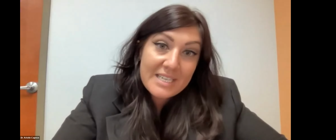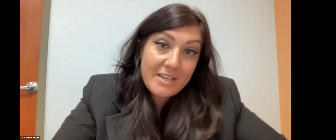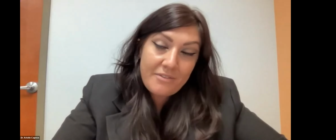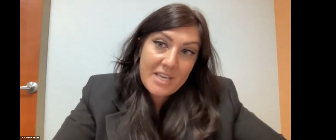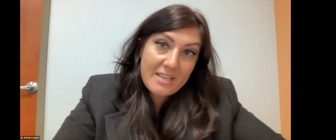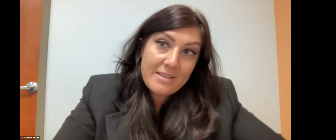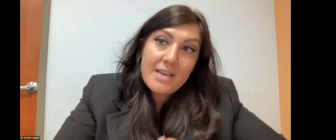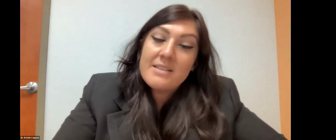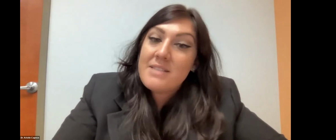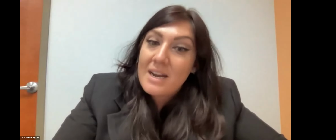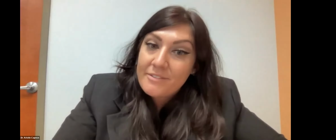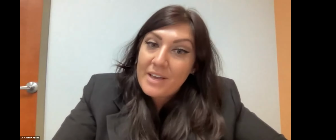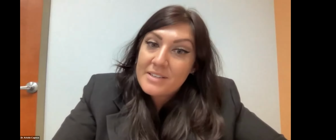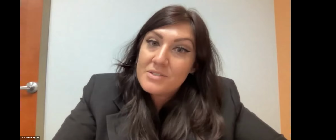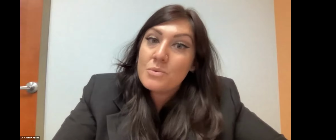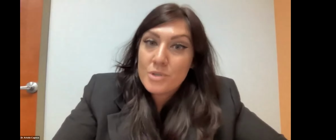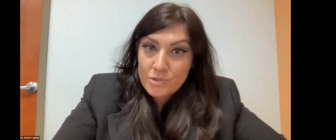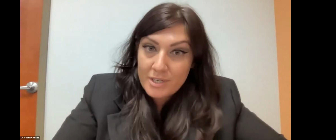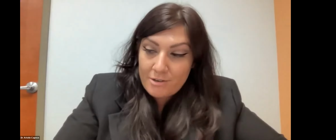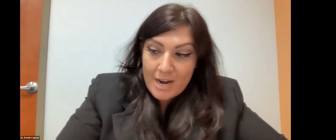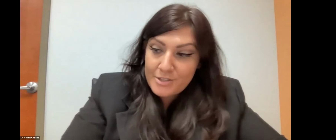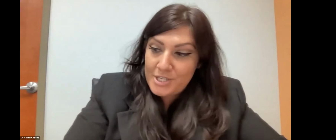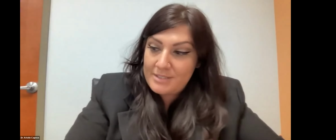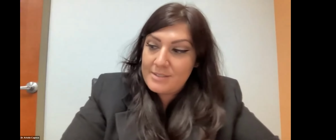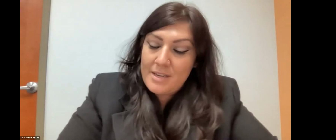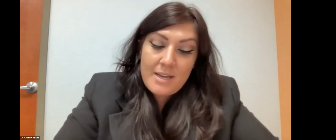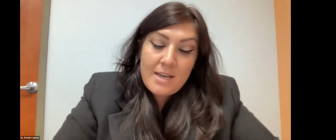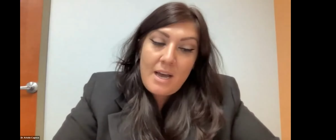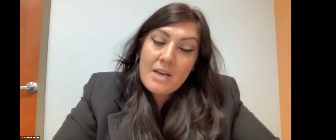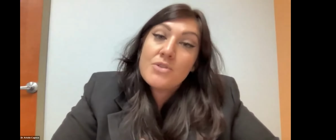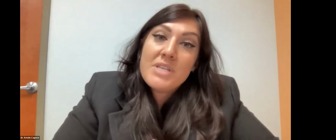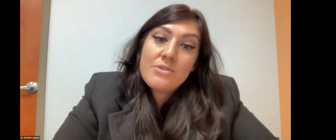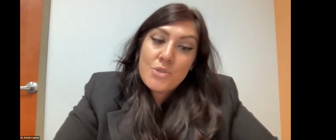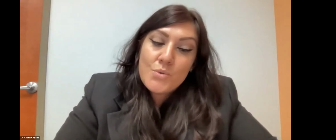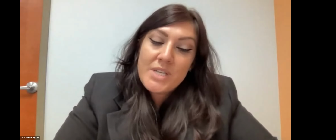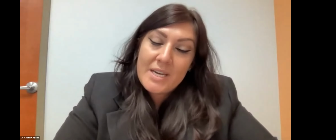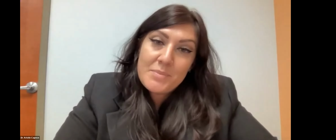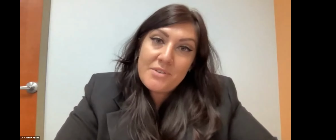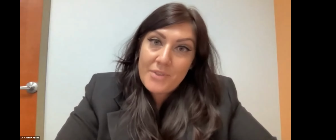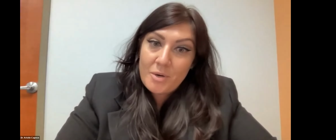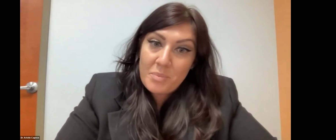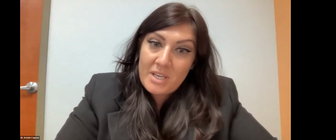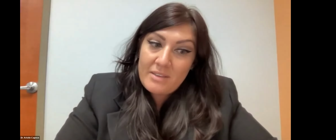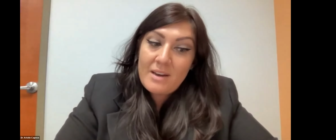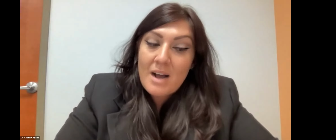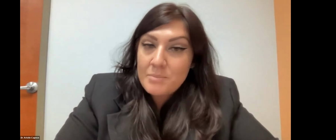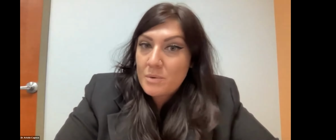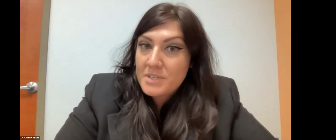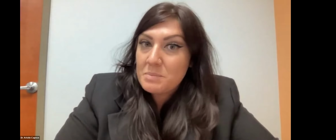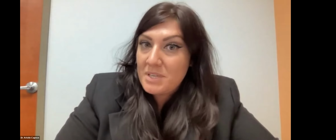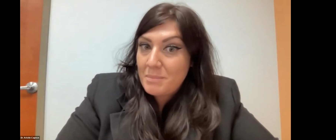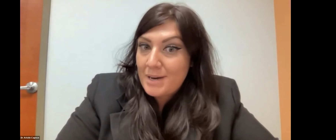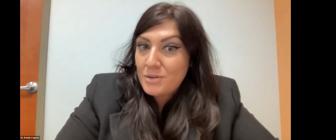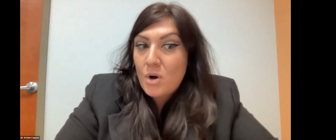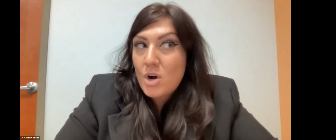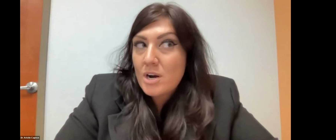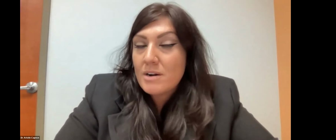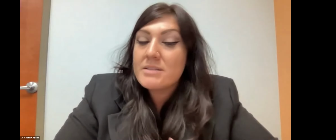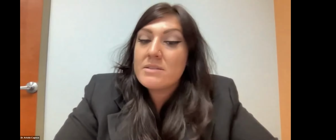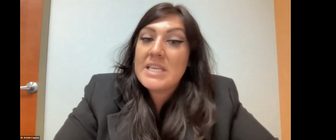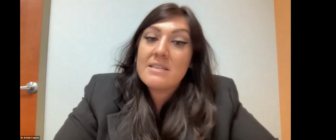more significant side effects or drug interactions. So these 2 types of therapy that I'm going to speak